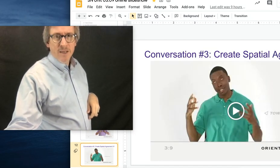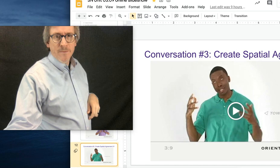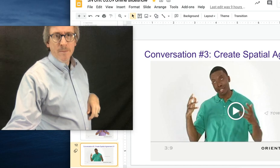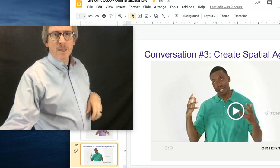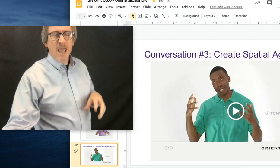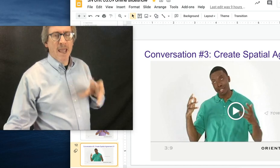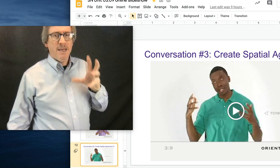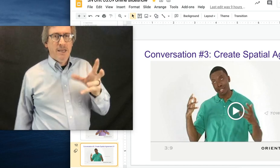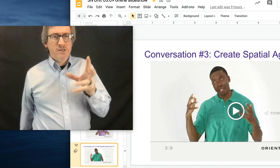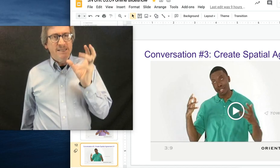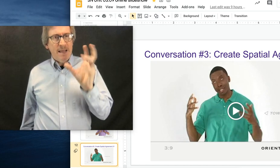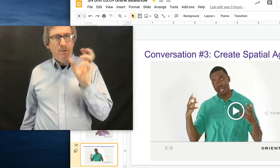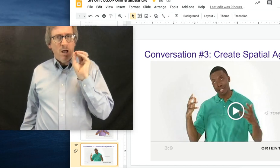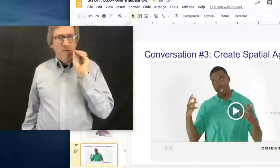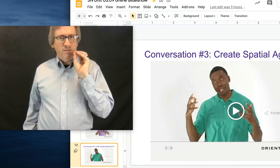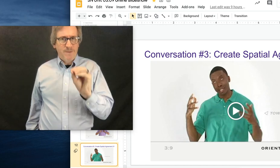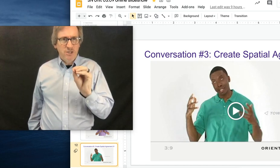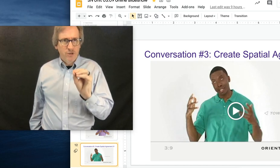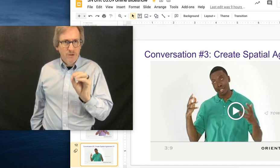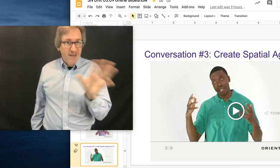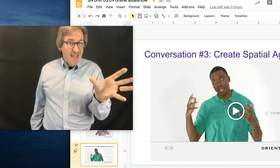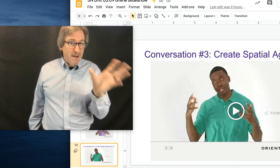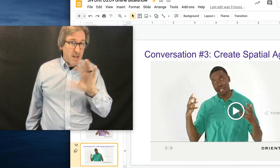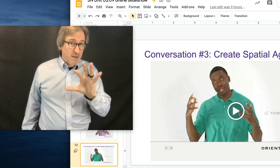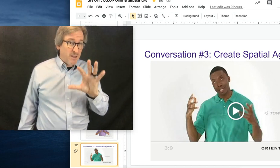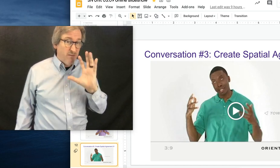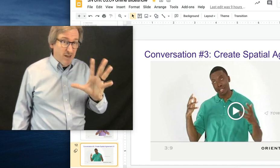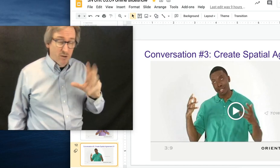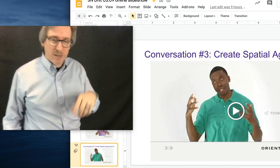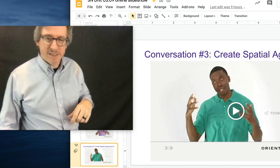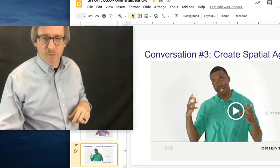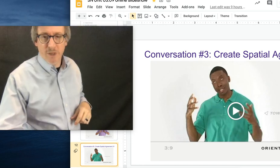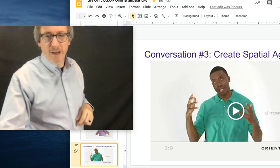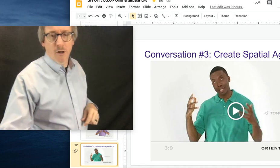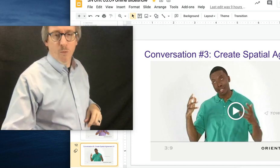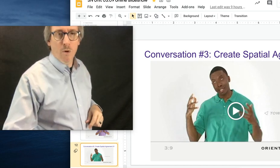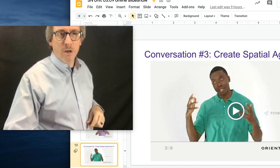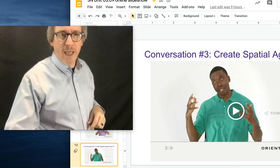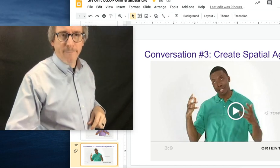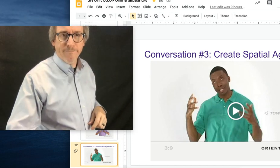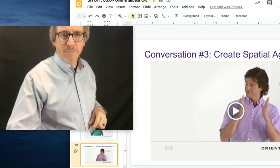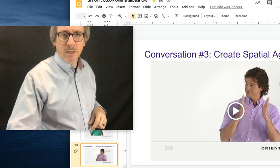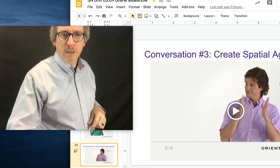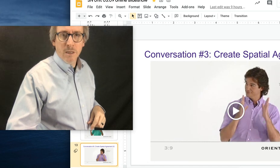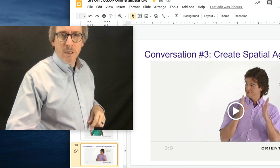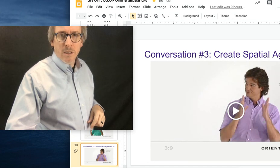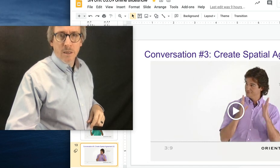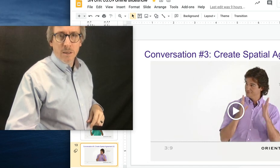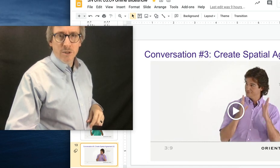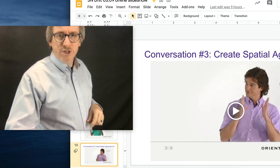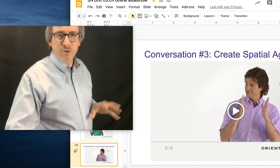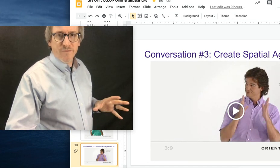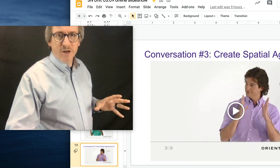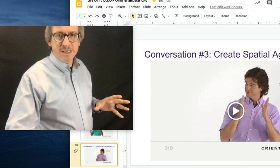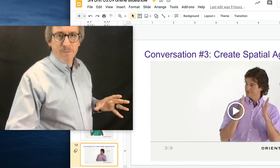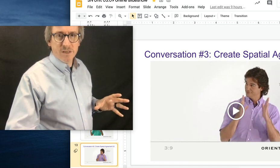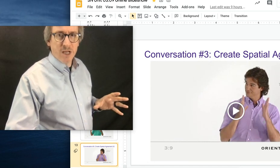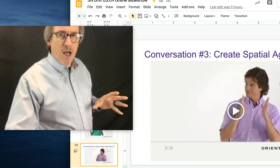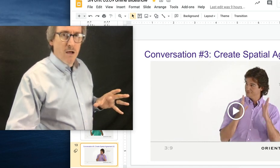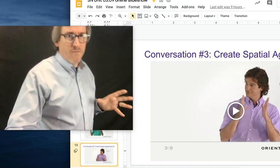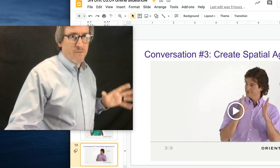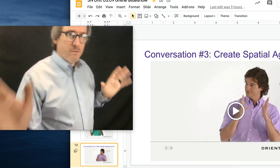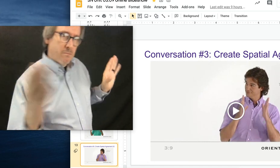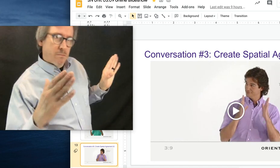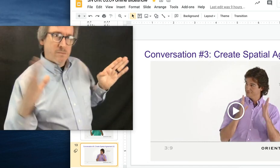roommates. And here's an example of the spatial agreement. Again, I'm not going to play the video because it will get all wonky. 2 different